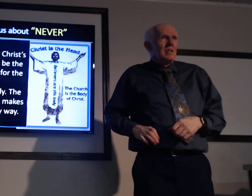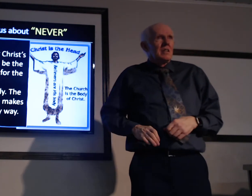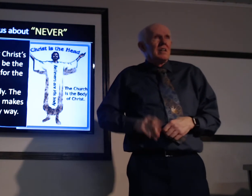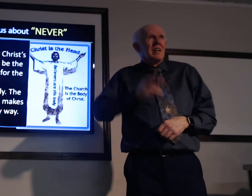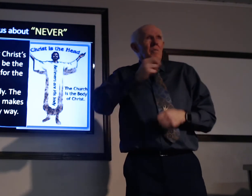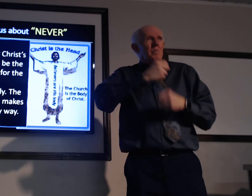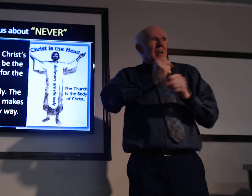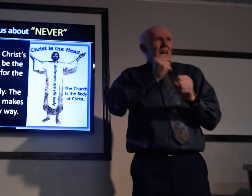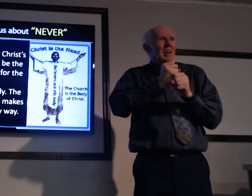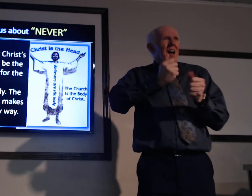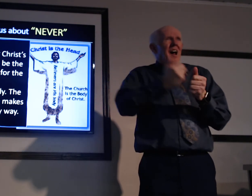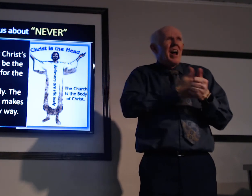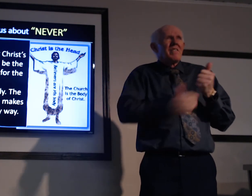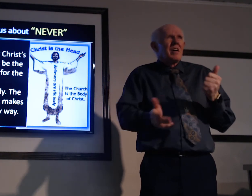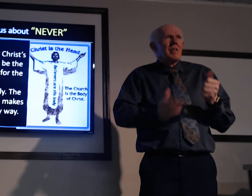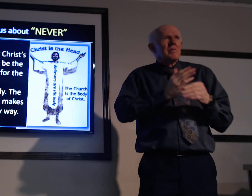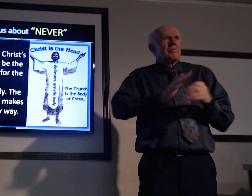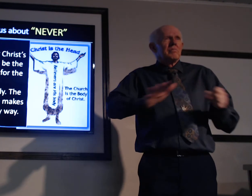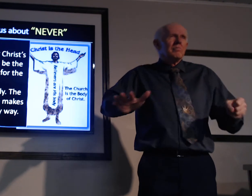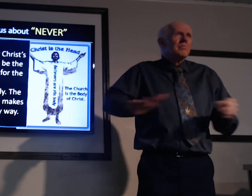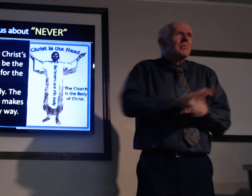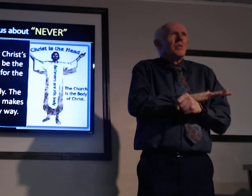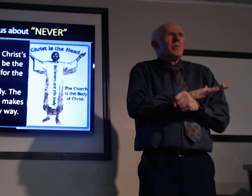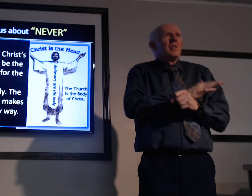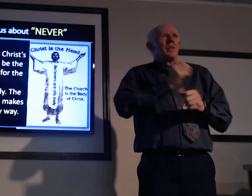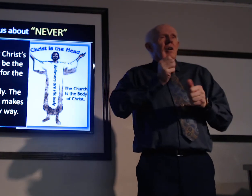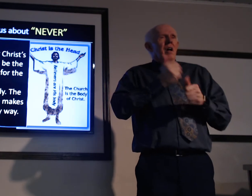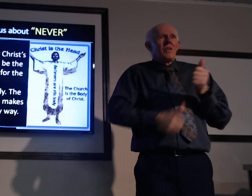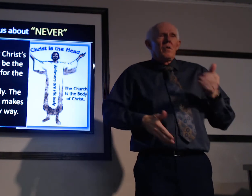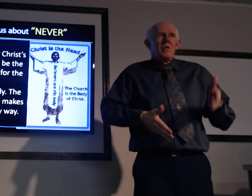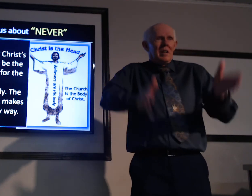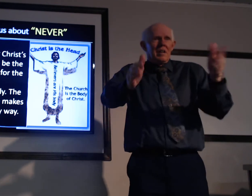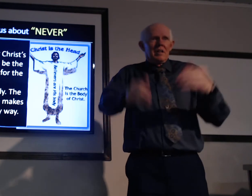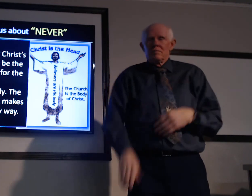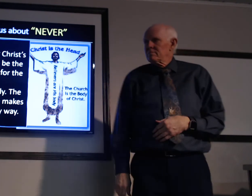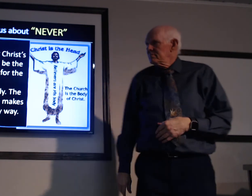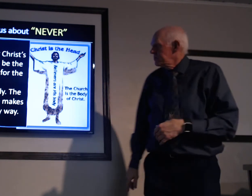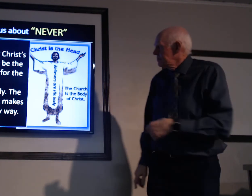Christ. He makes everything complete in every way.